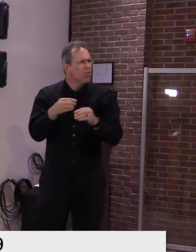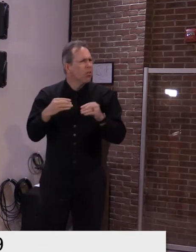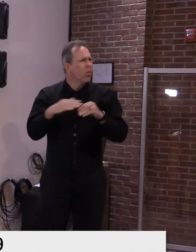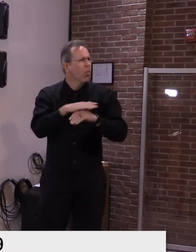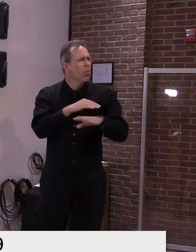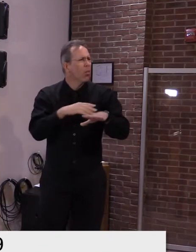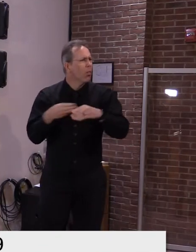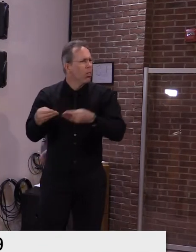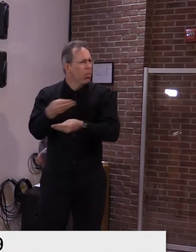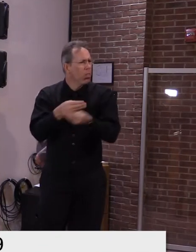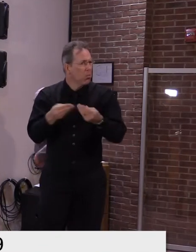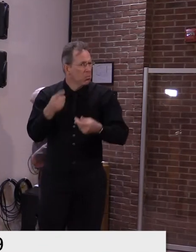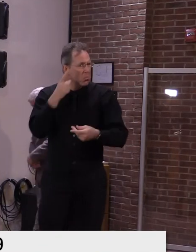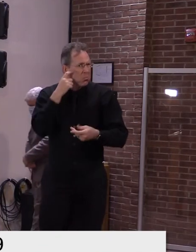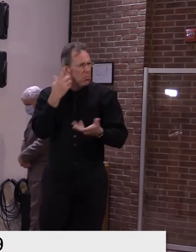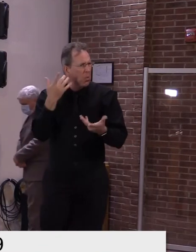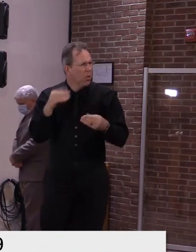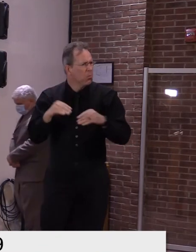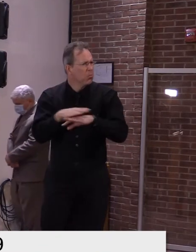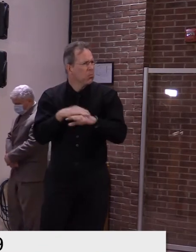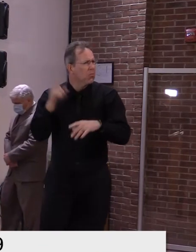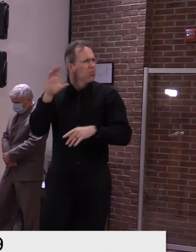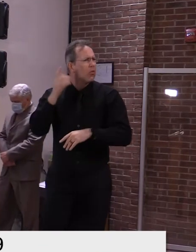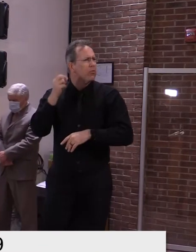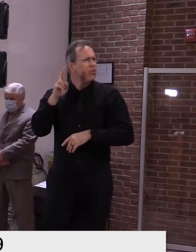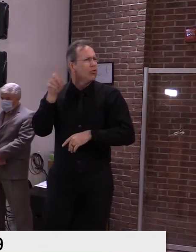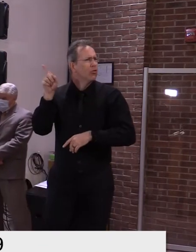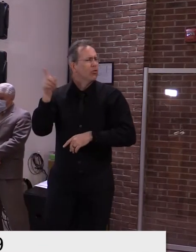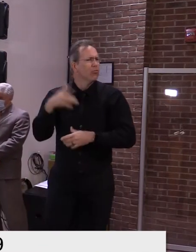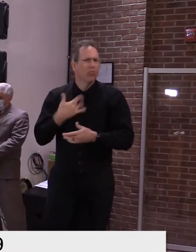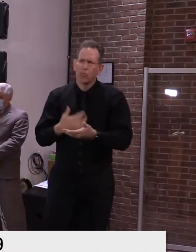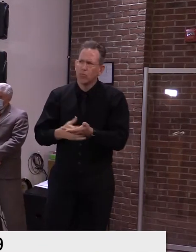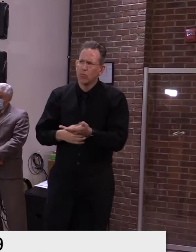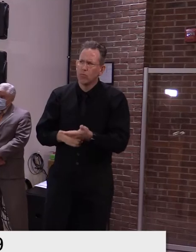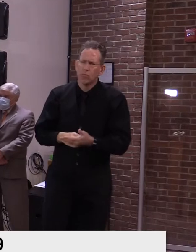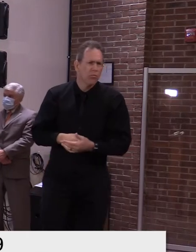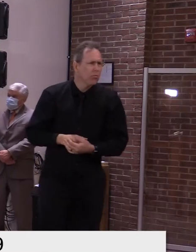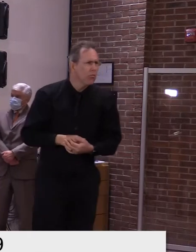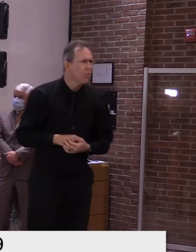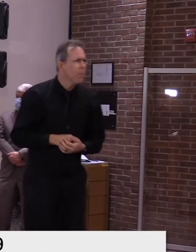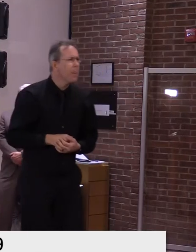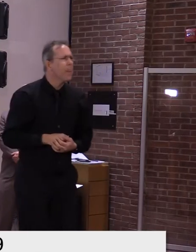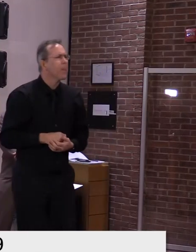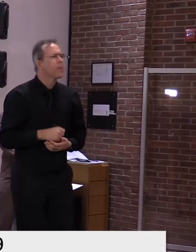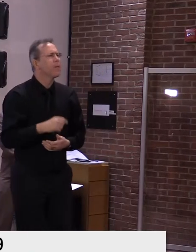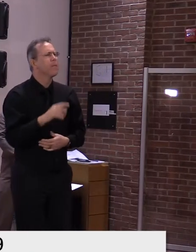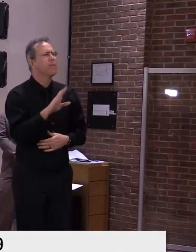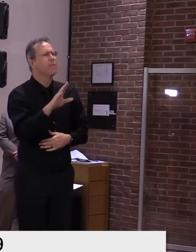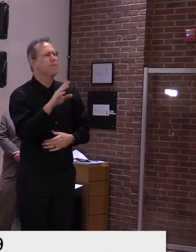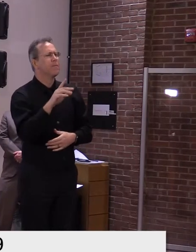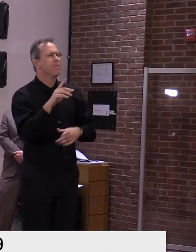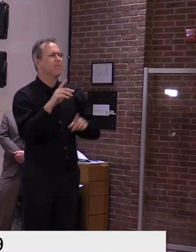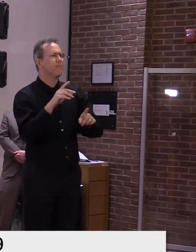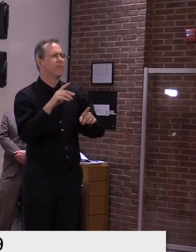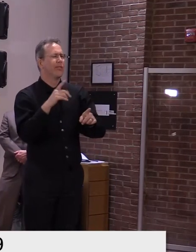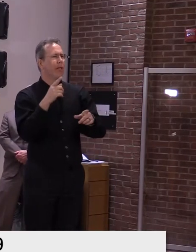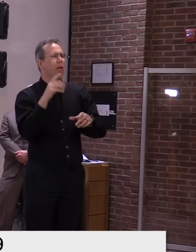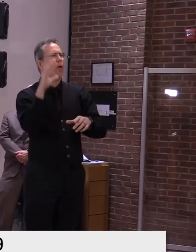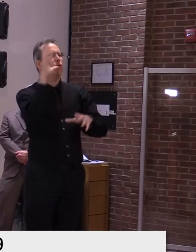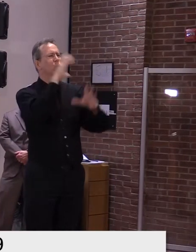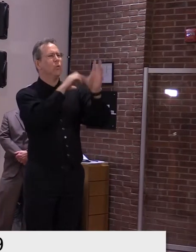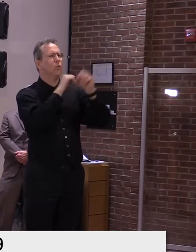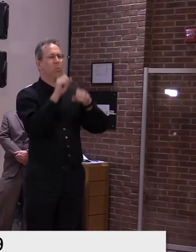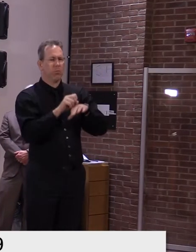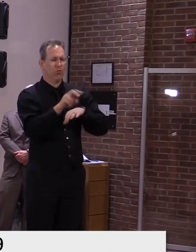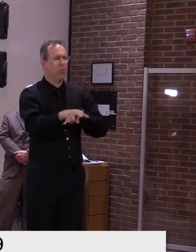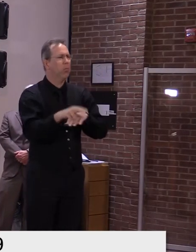we're jumping to the conclusion that this spread within the school, and I'm not sure that's the case in every situation. I think it's actually coming